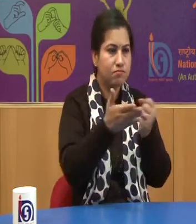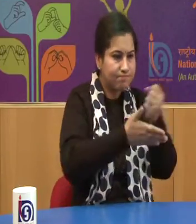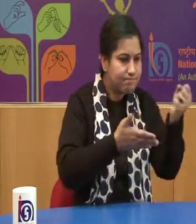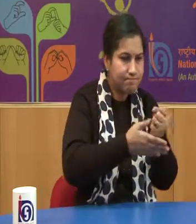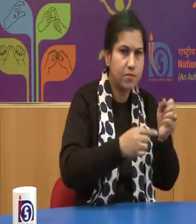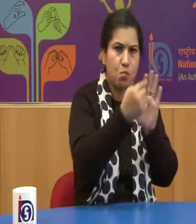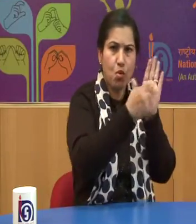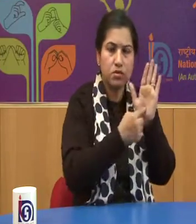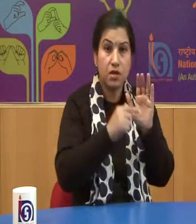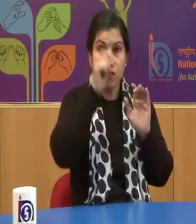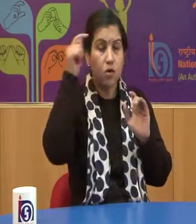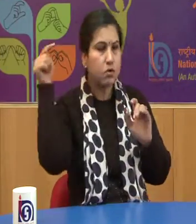policies of the British.